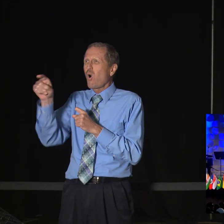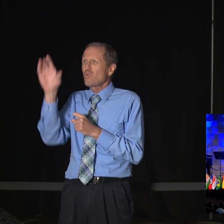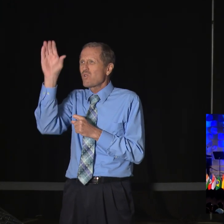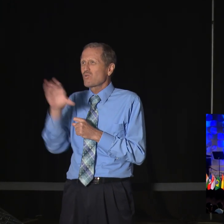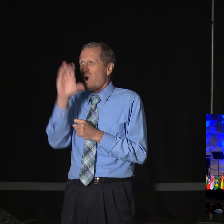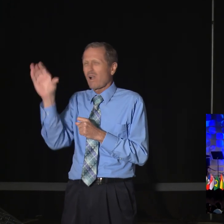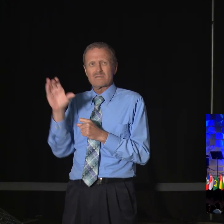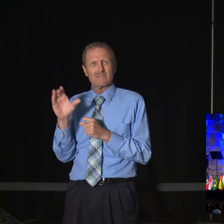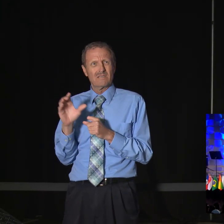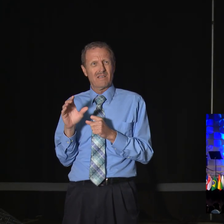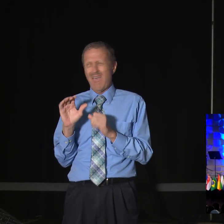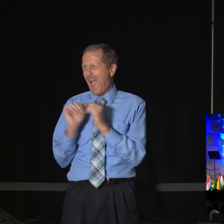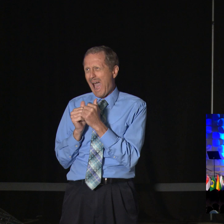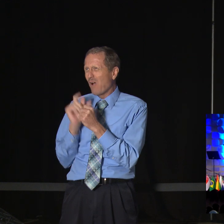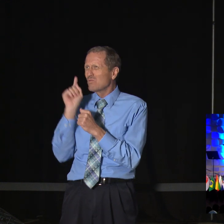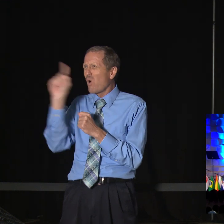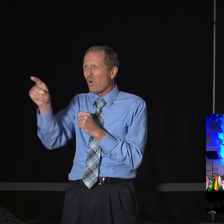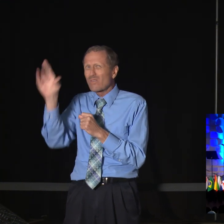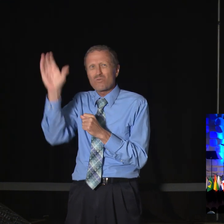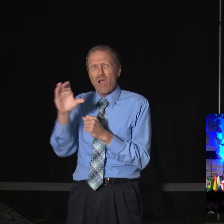an everlasting kingdom?